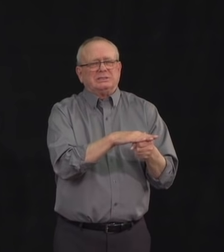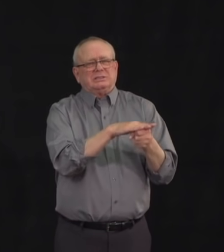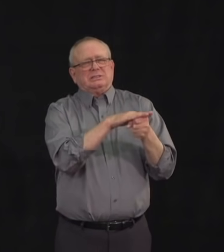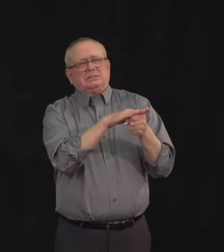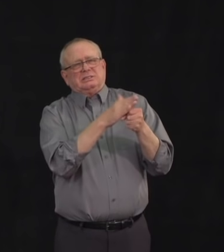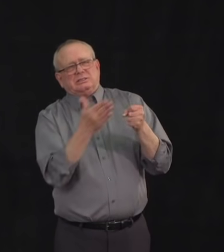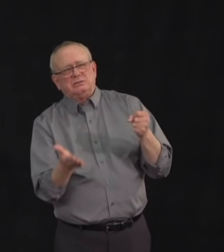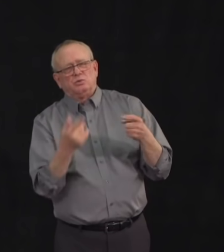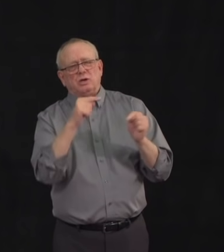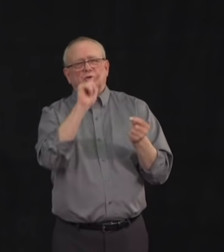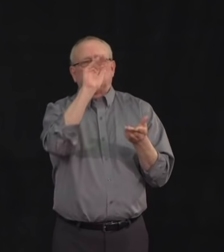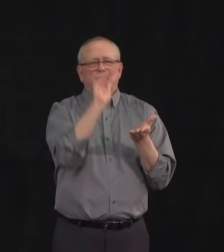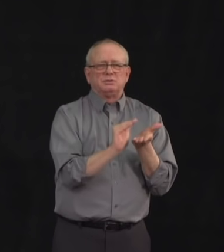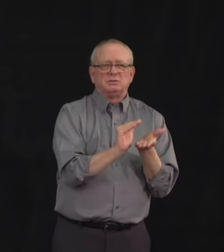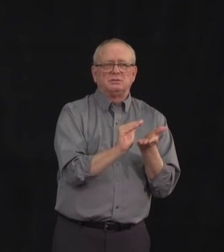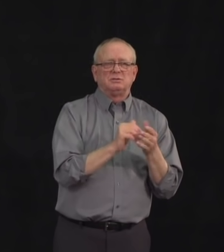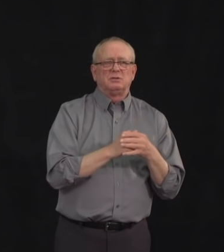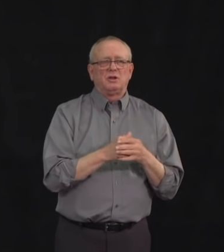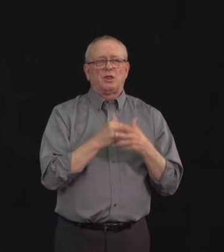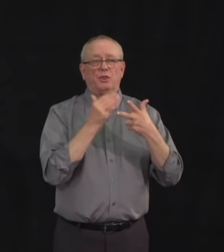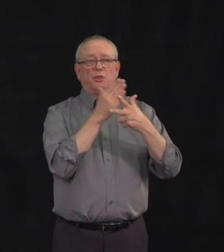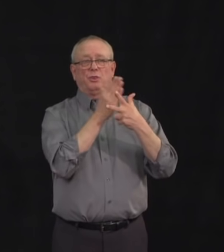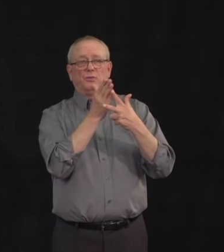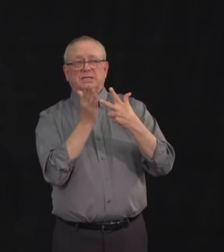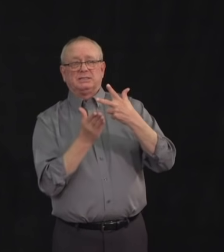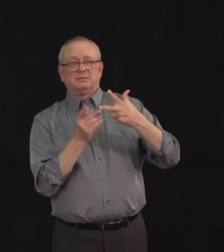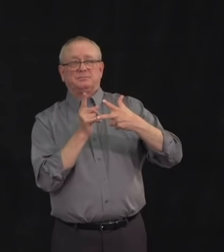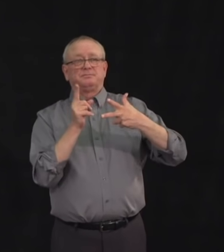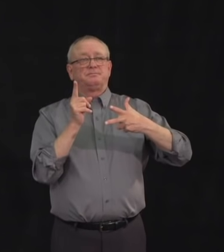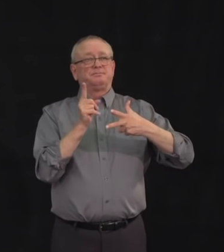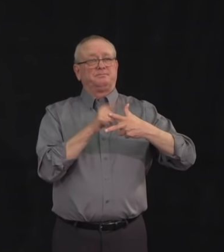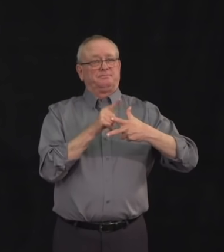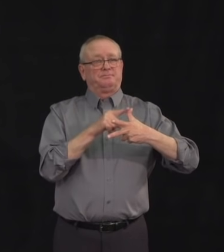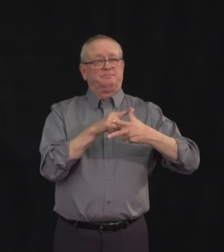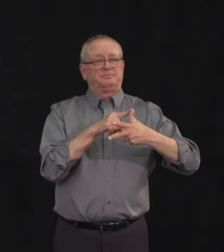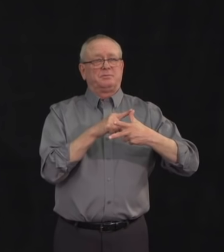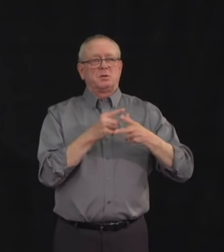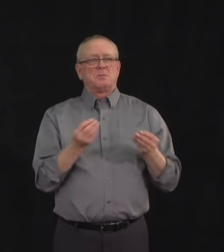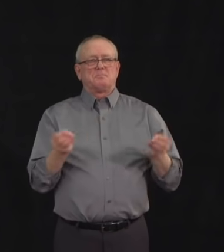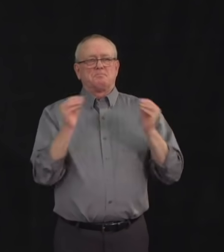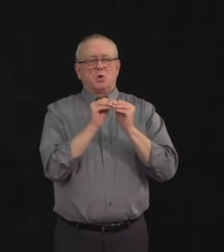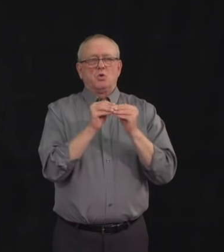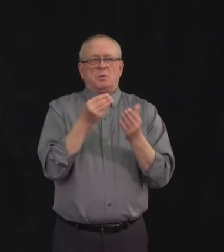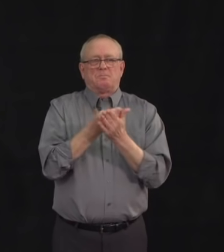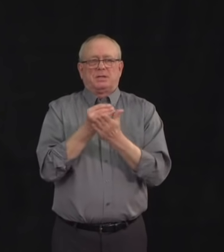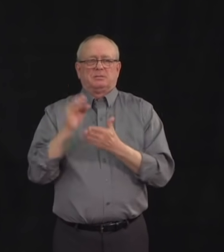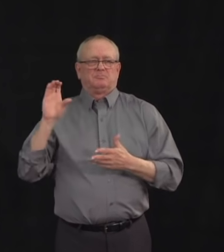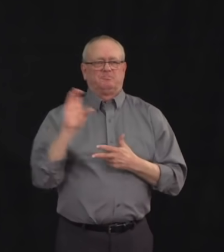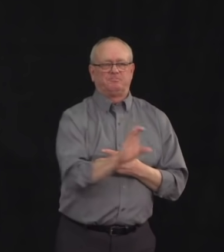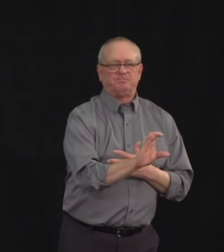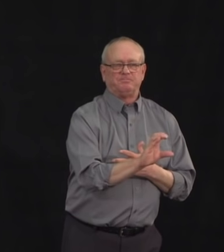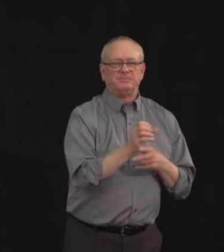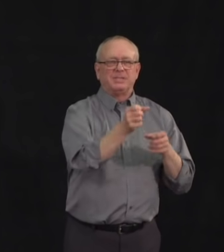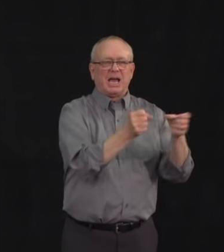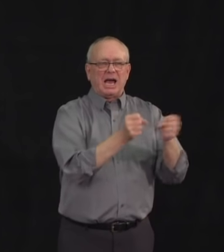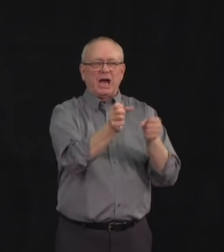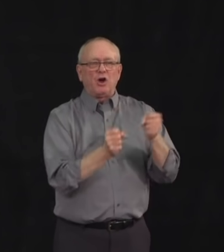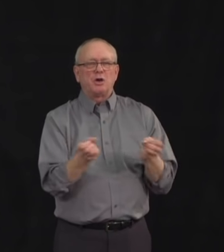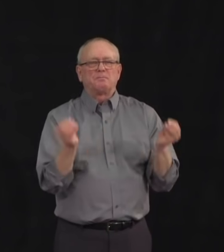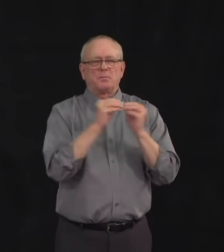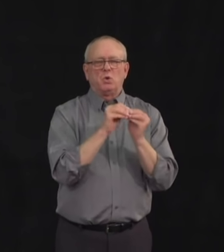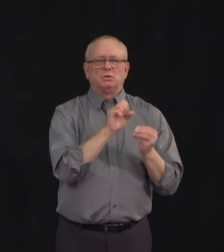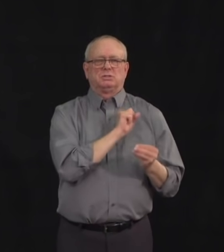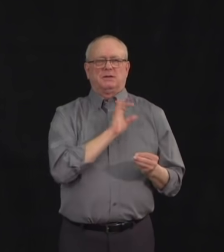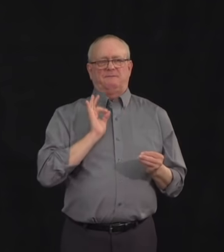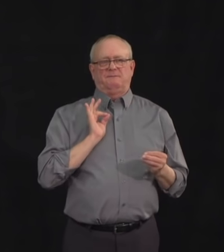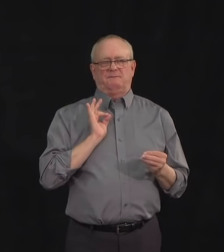three. First, increased funding to hire additional staff so that contracted facilities can address the higher workloads